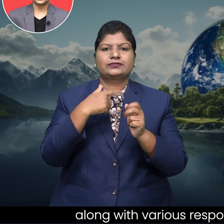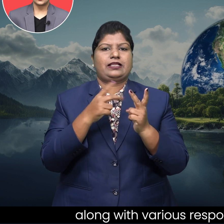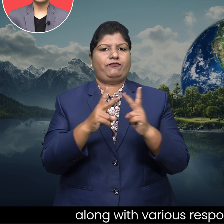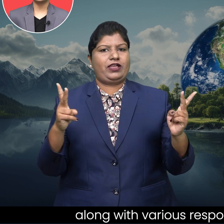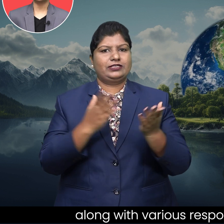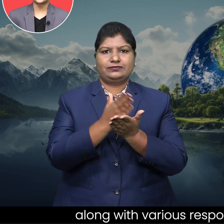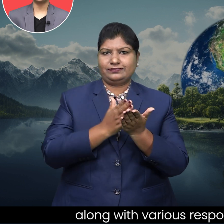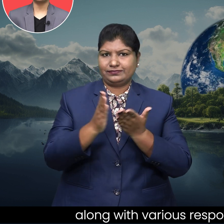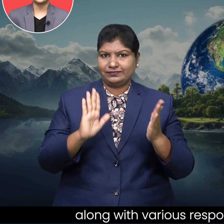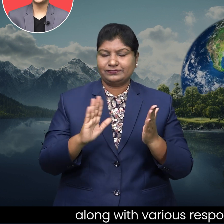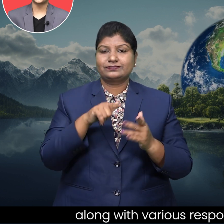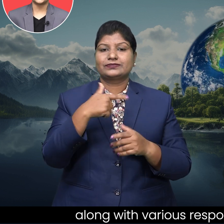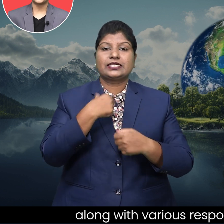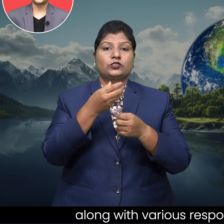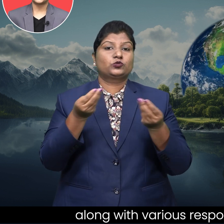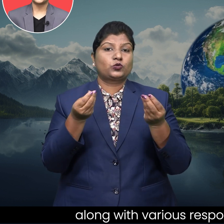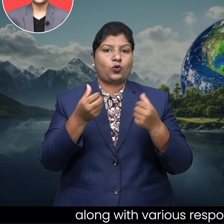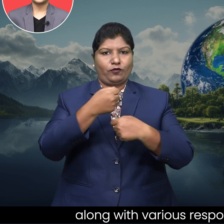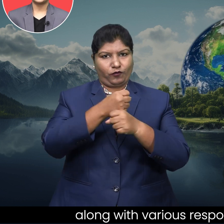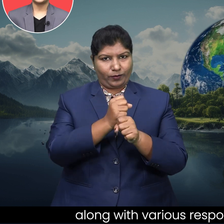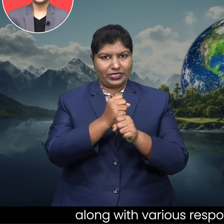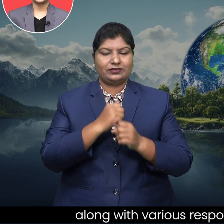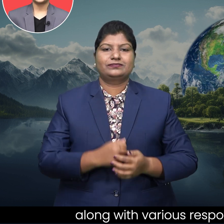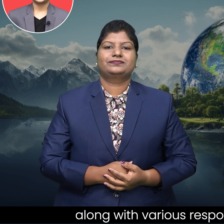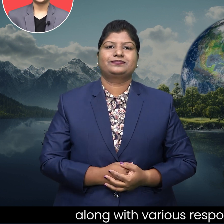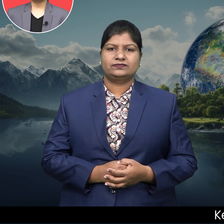factors for soil formation.